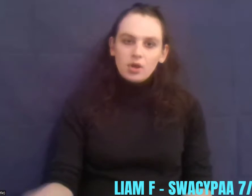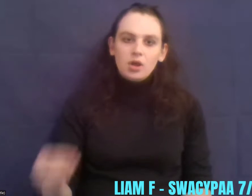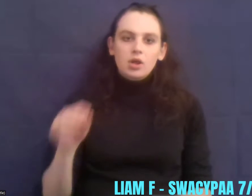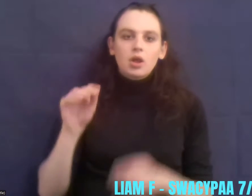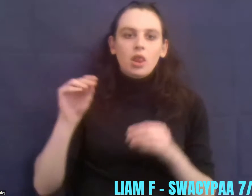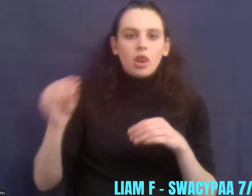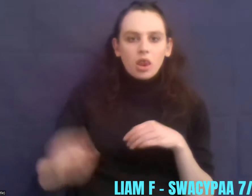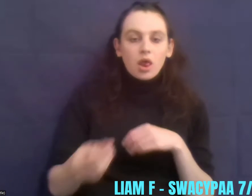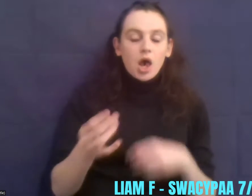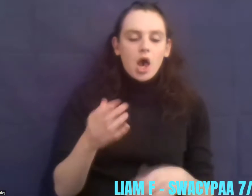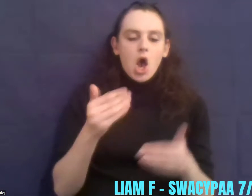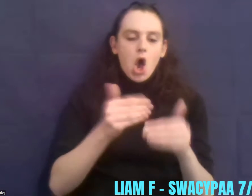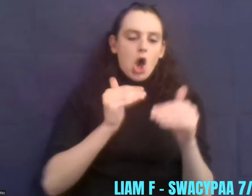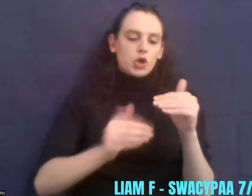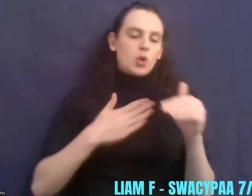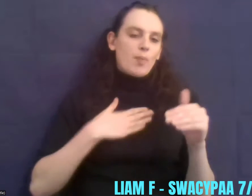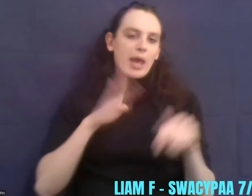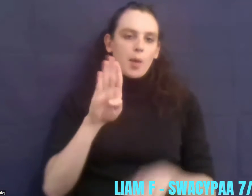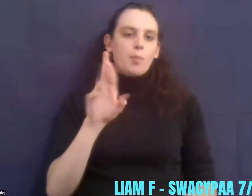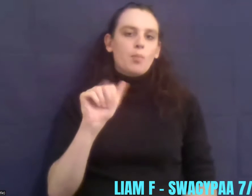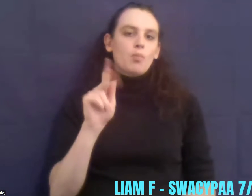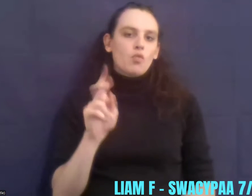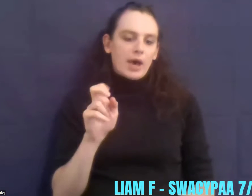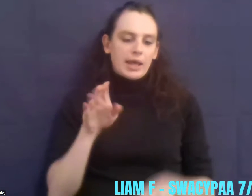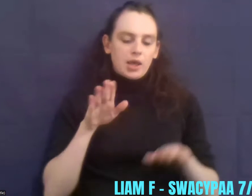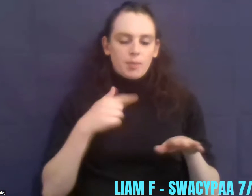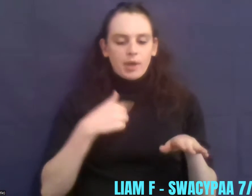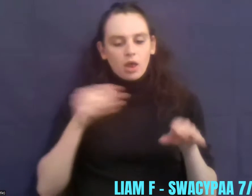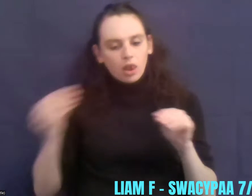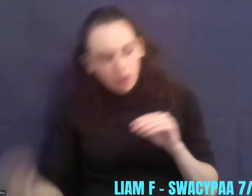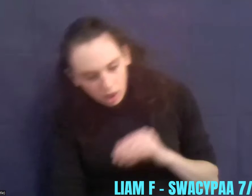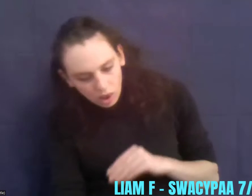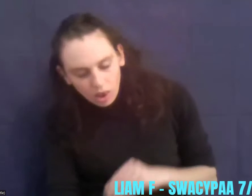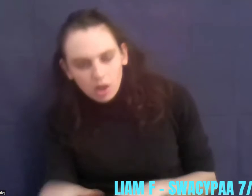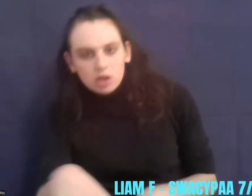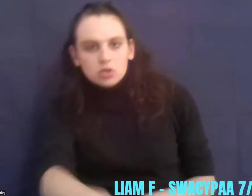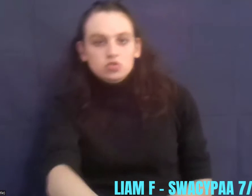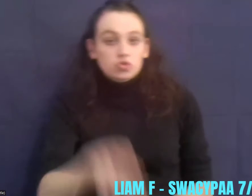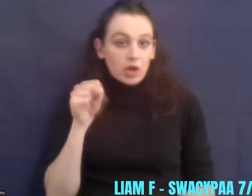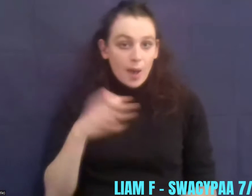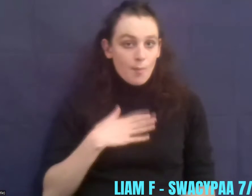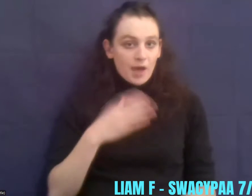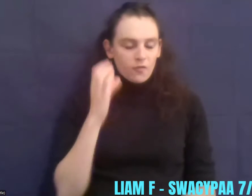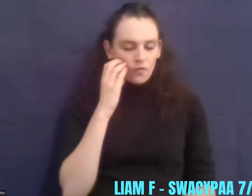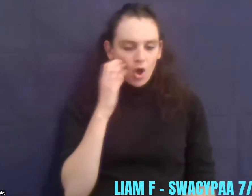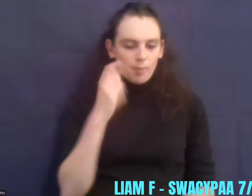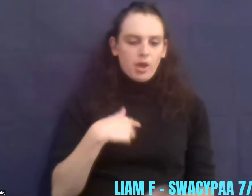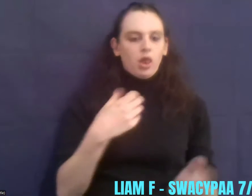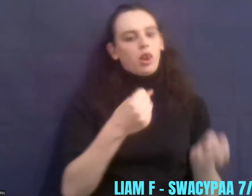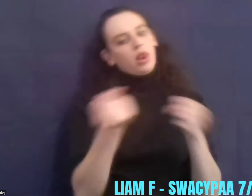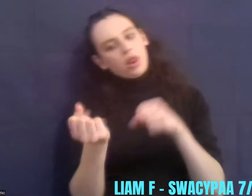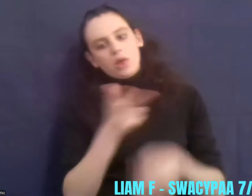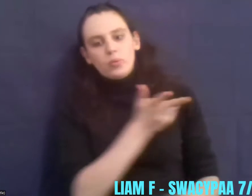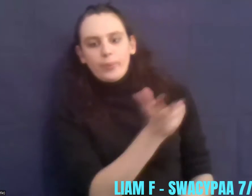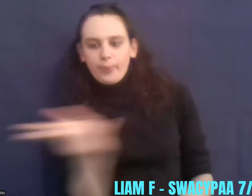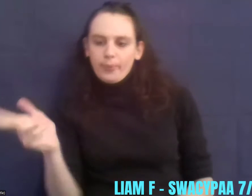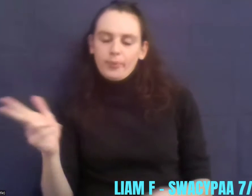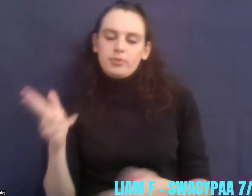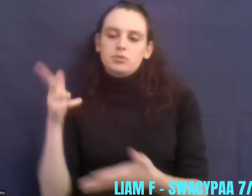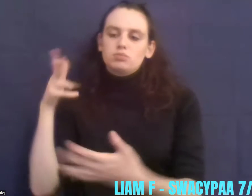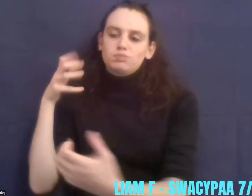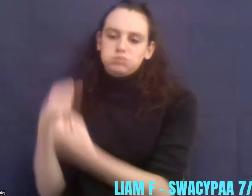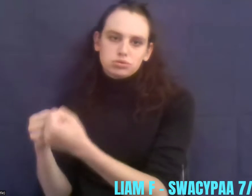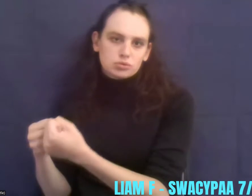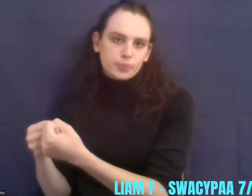it and swerved off the road, crashed my car. Um, and it took a little while and I wasn't really at the scene, but